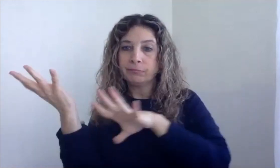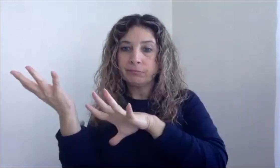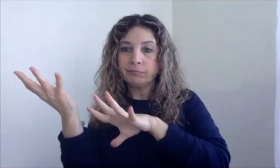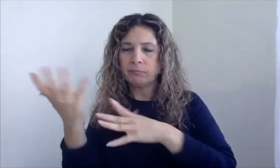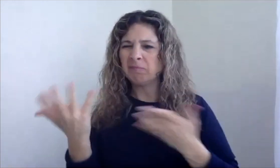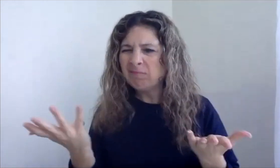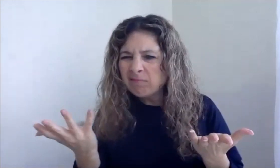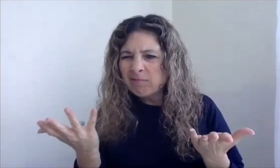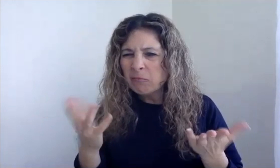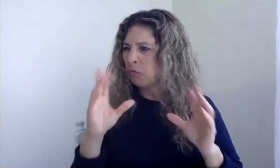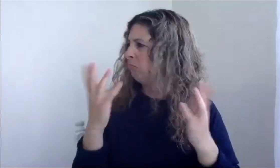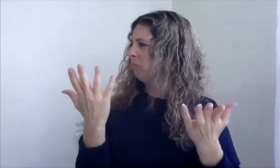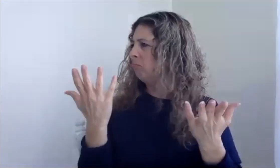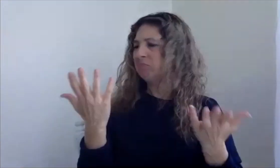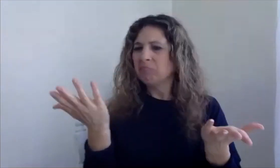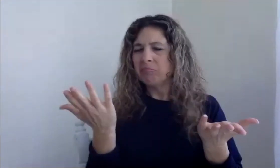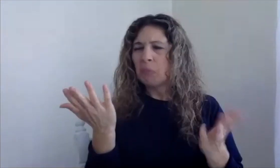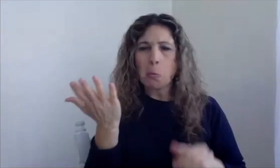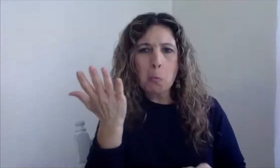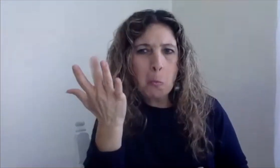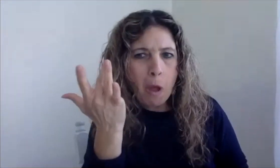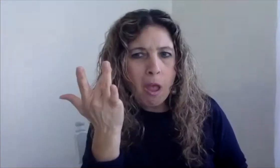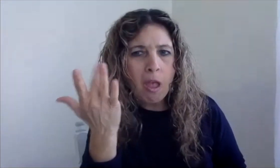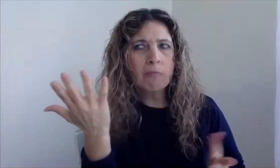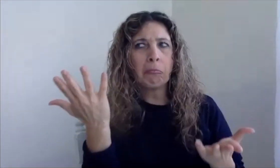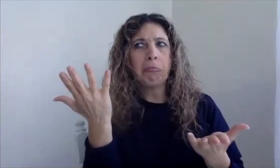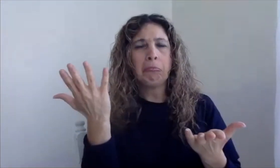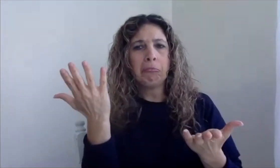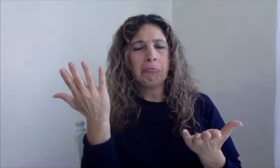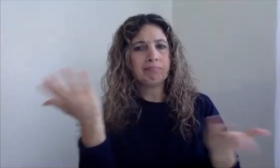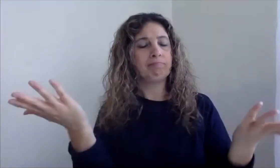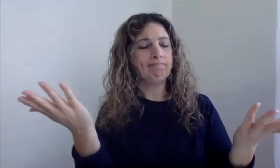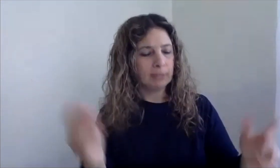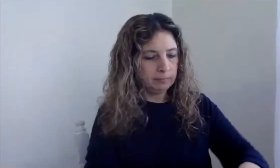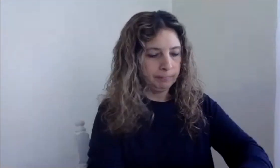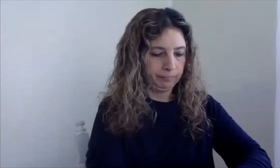So that title we were just told at our meeting in December is out the window, and we don't know why.